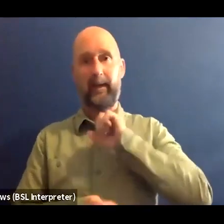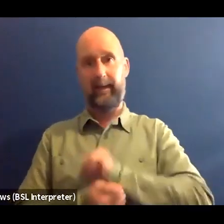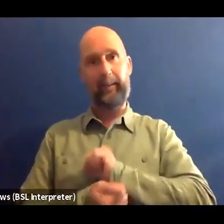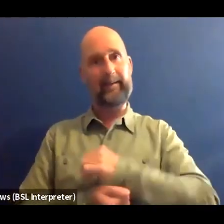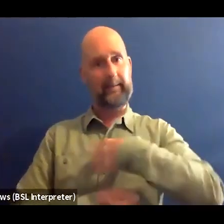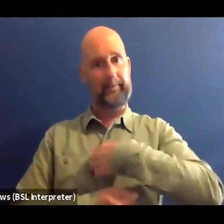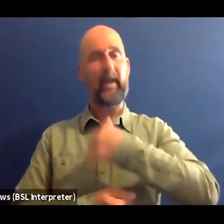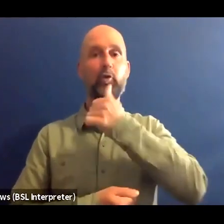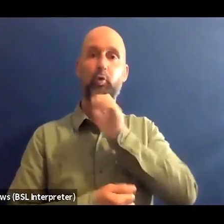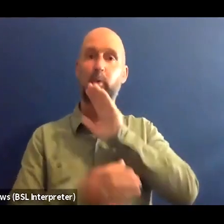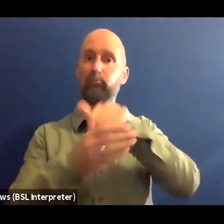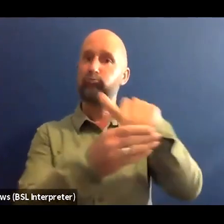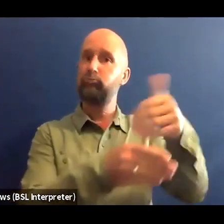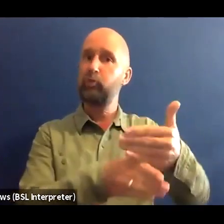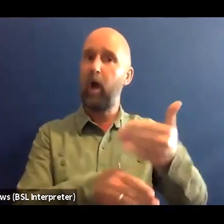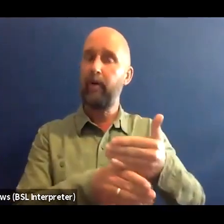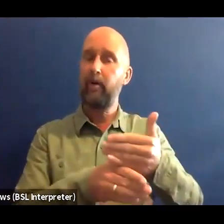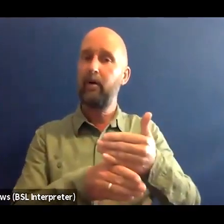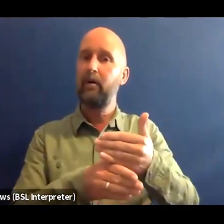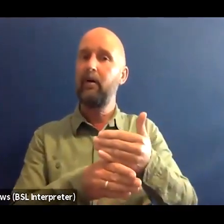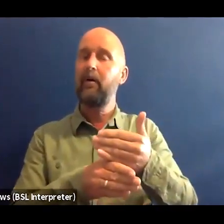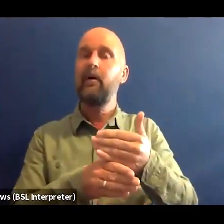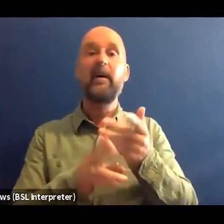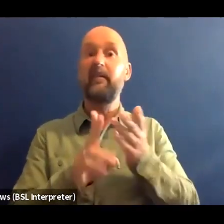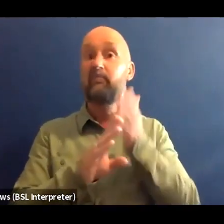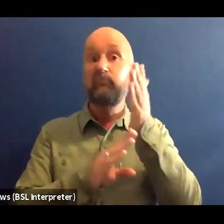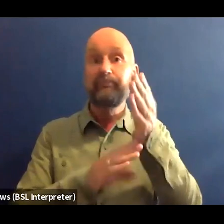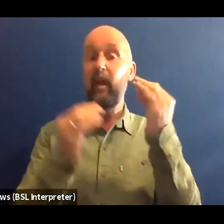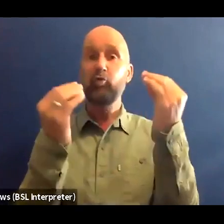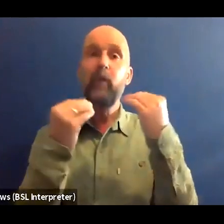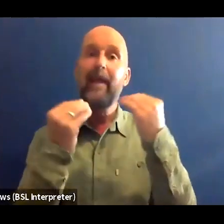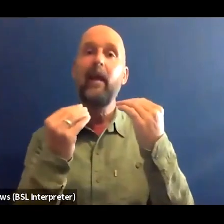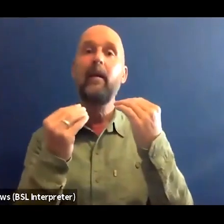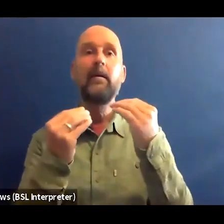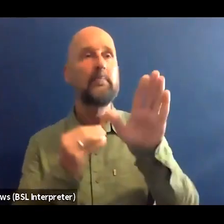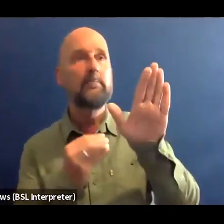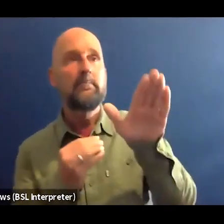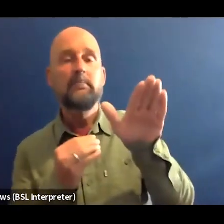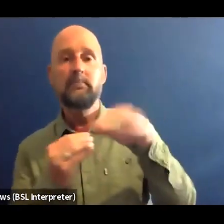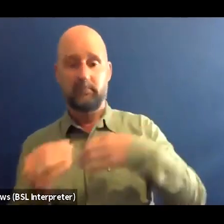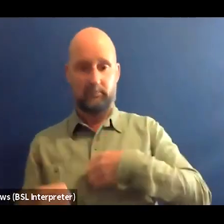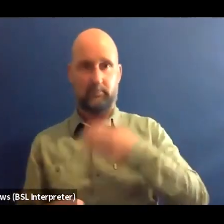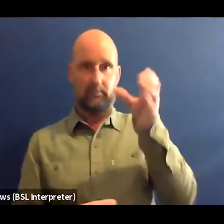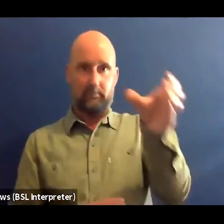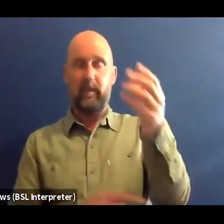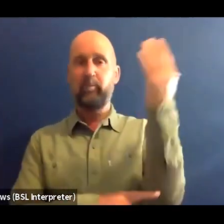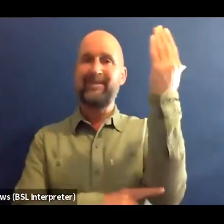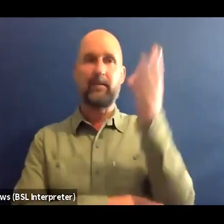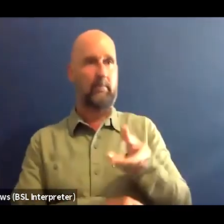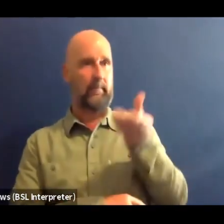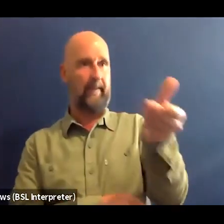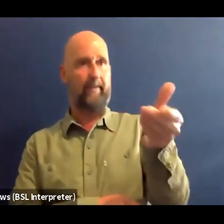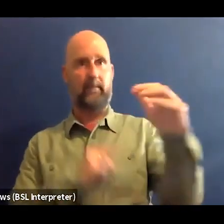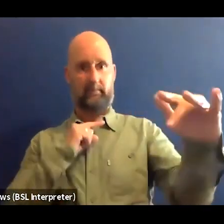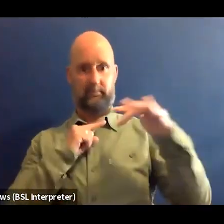can use that at my job. So if I go to training, I can give that to the speaker, the presenter, the training,